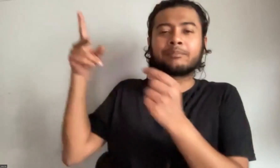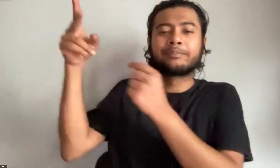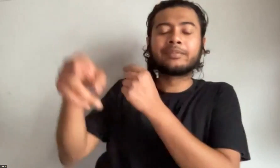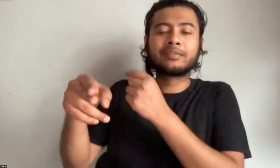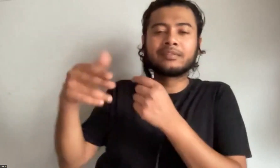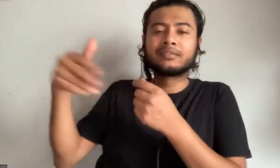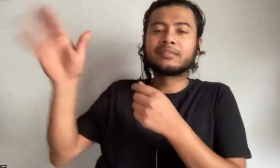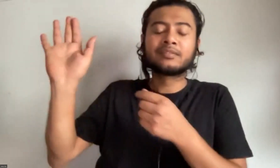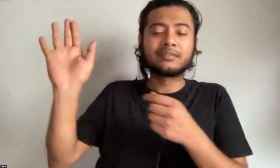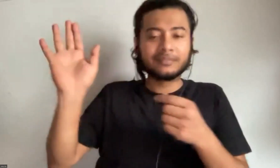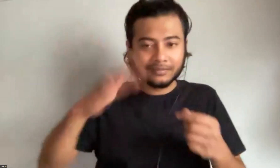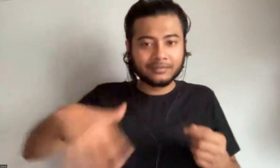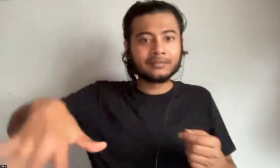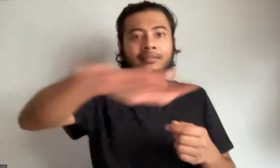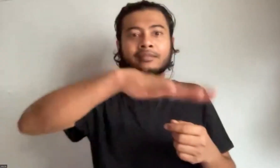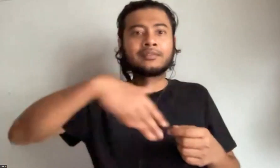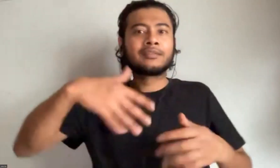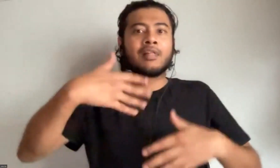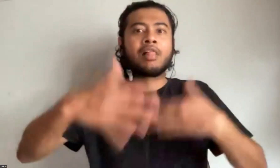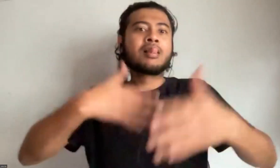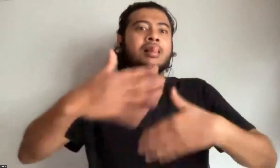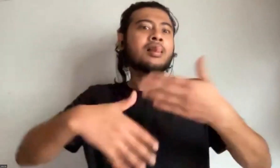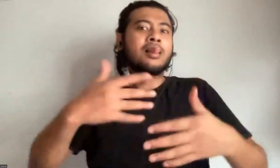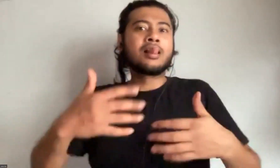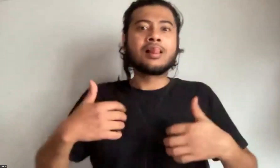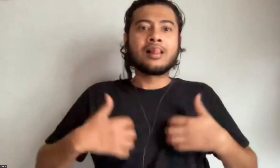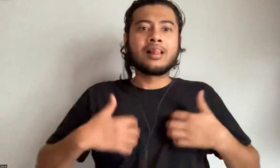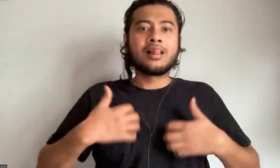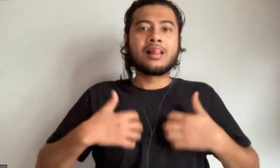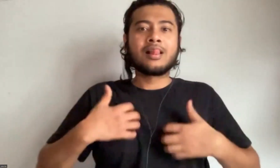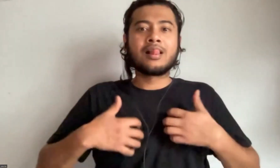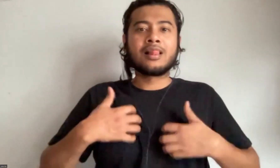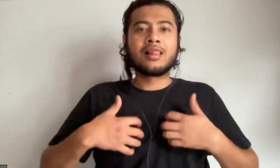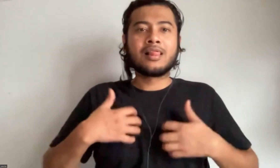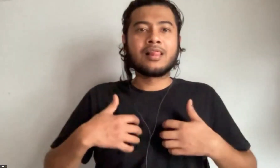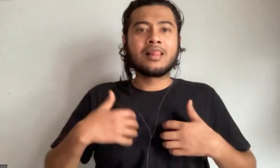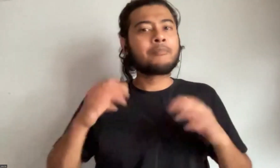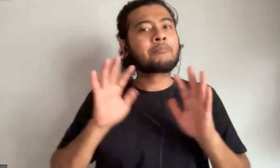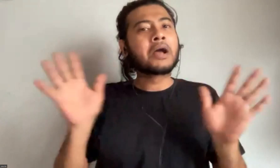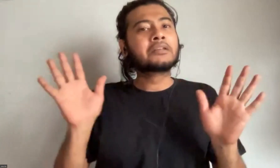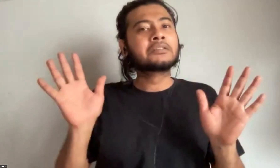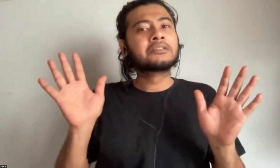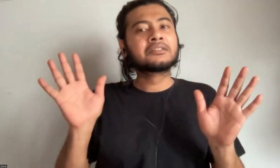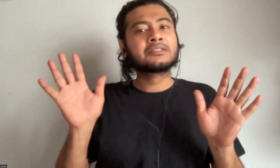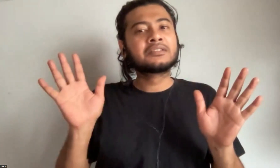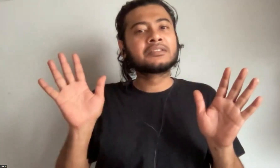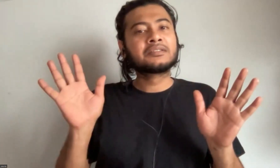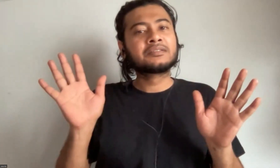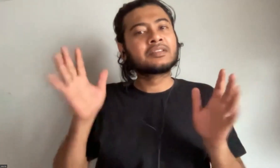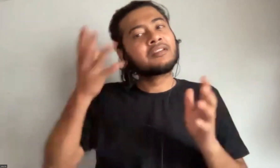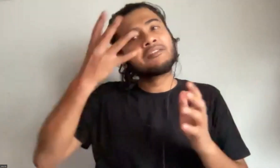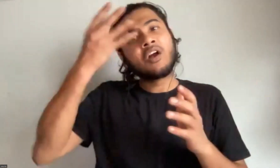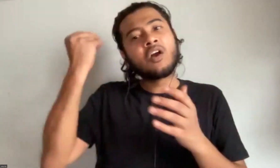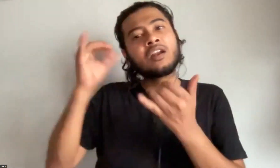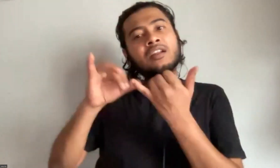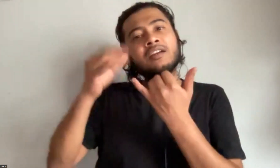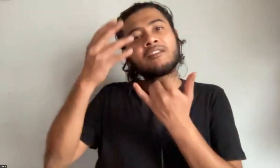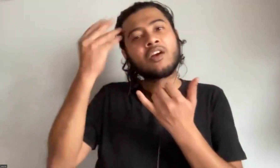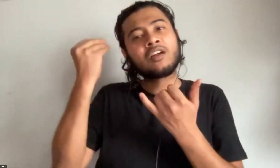given an example of a father and a son. How much love and affection is there between father and son. But due